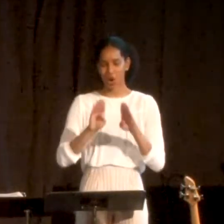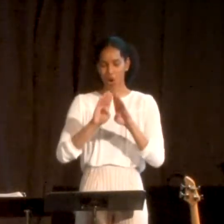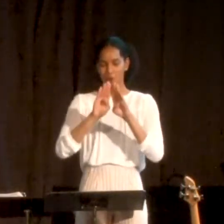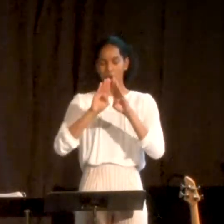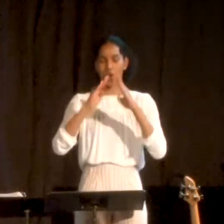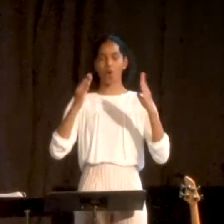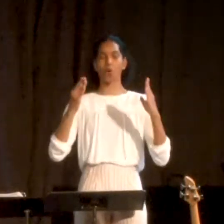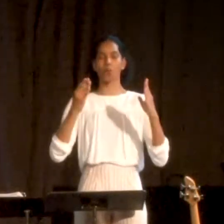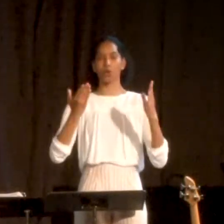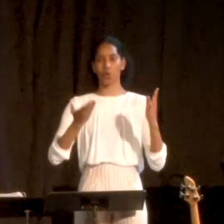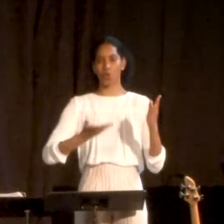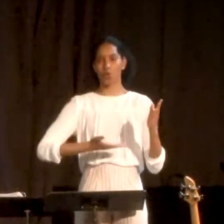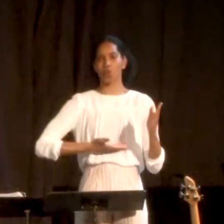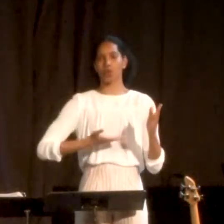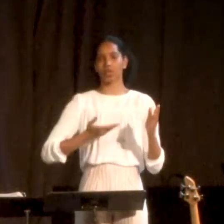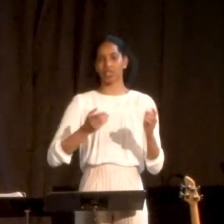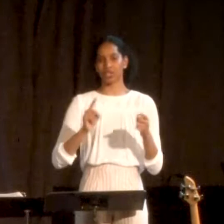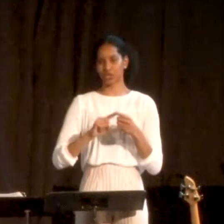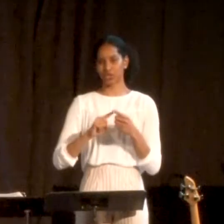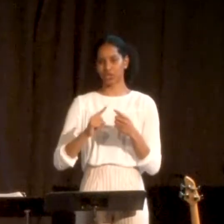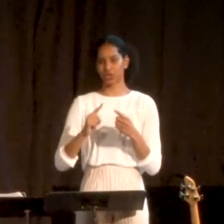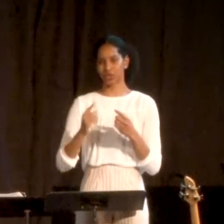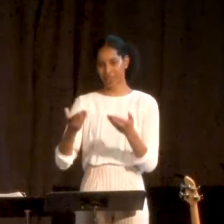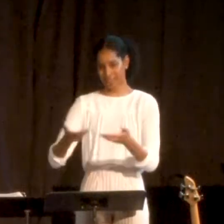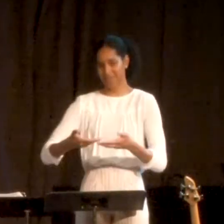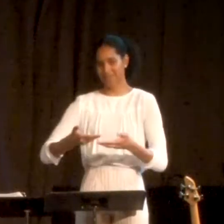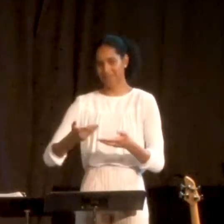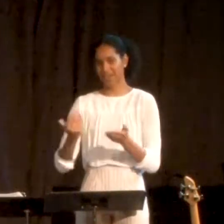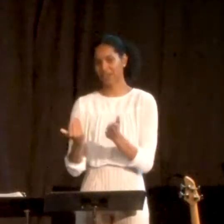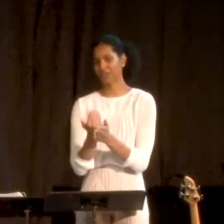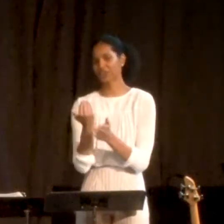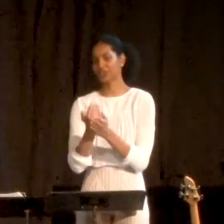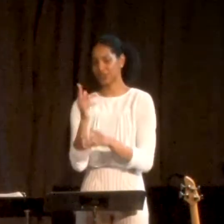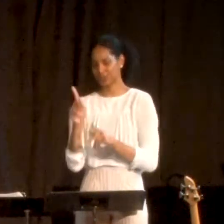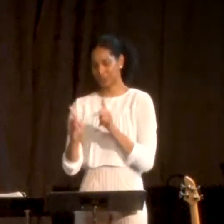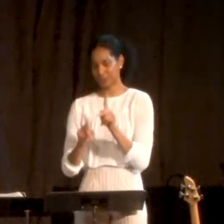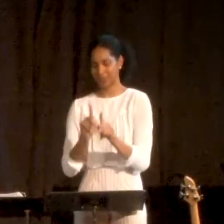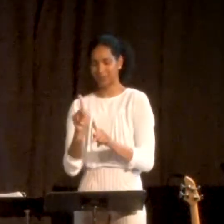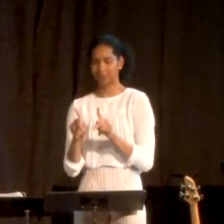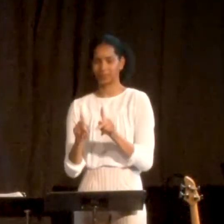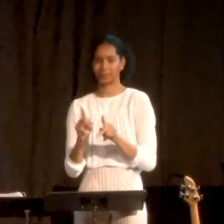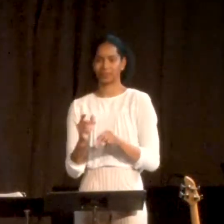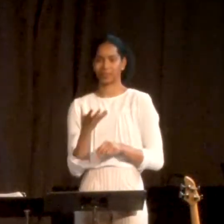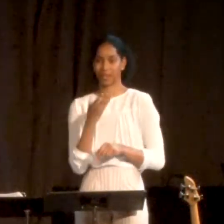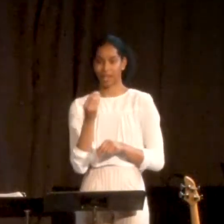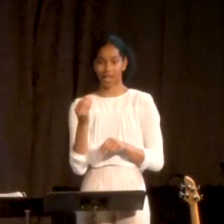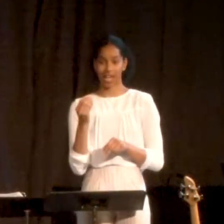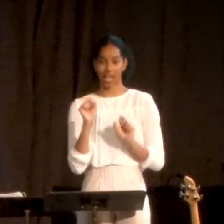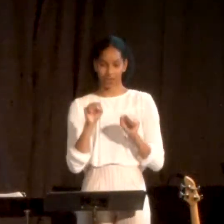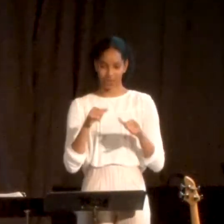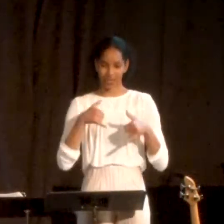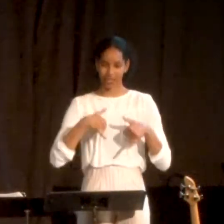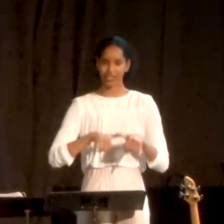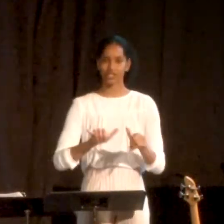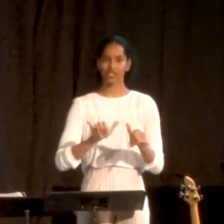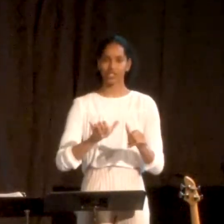reach out and take the risk of bringing in new and untested